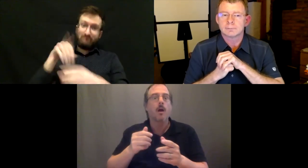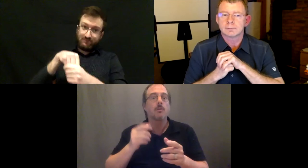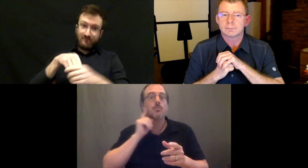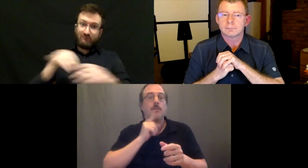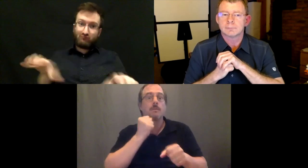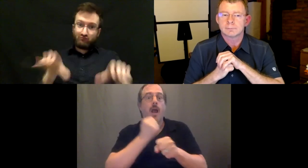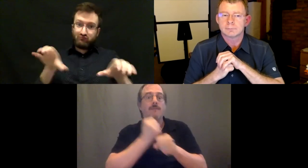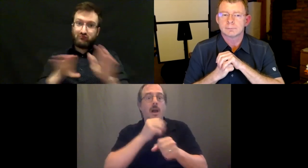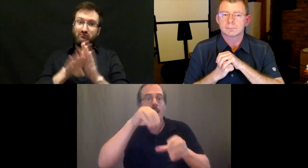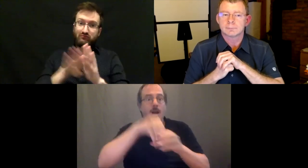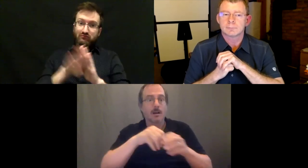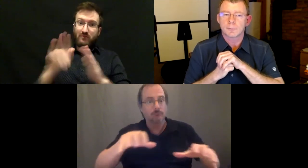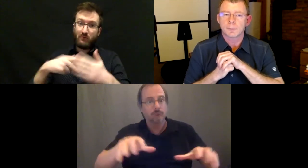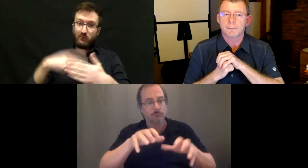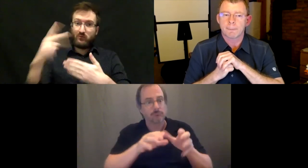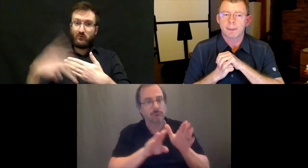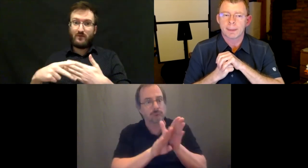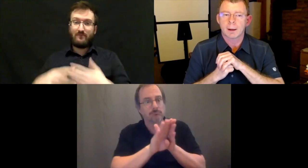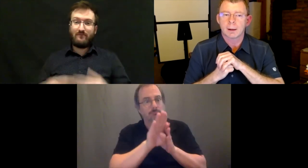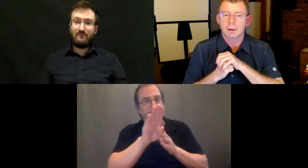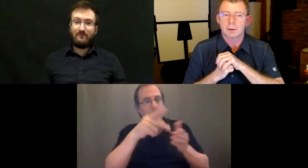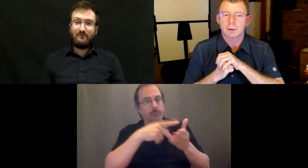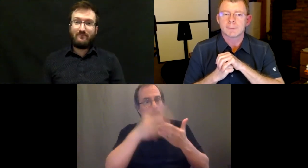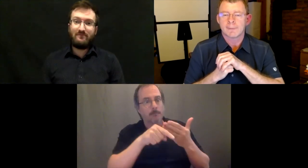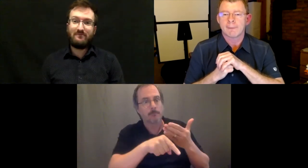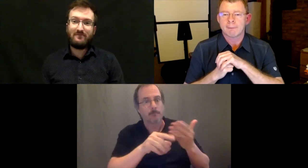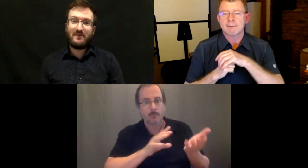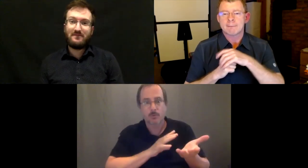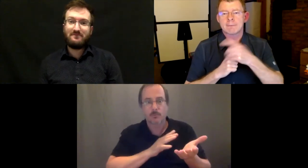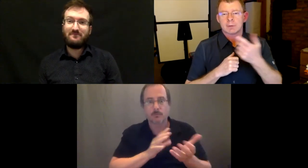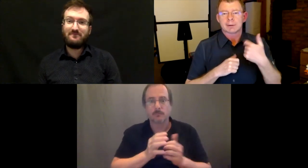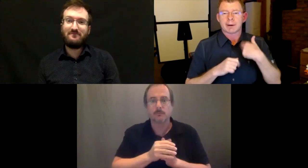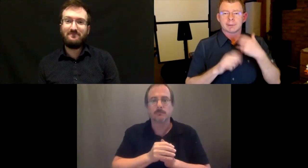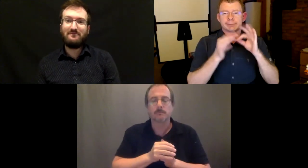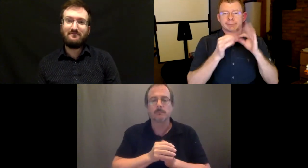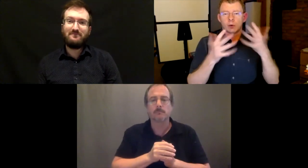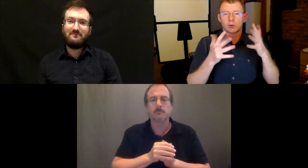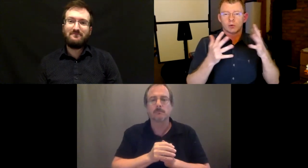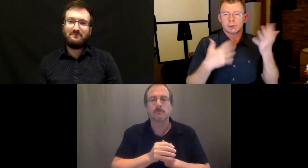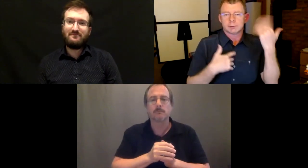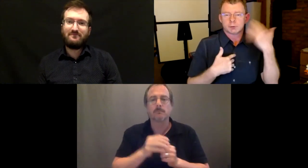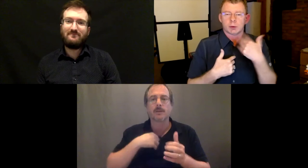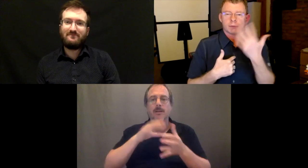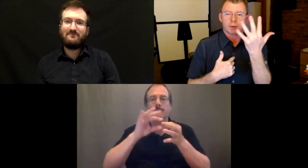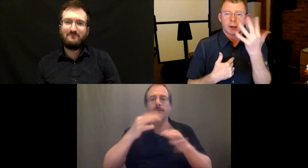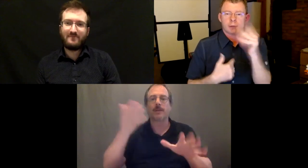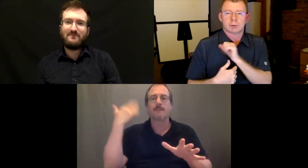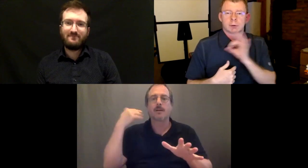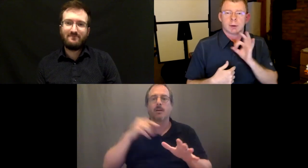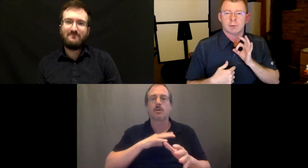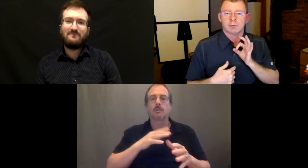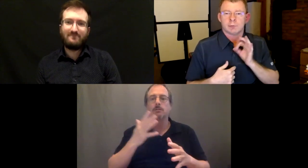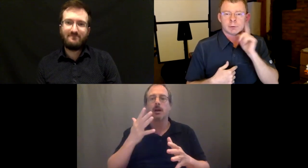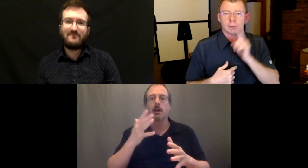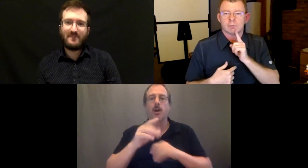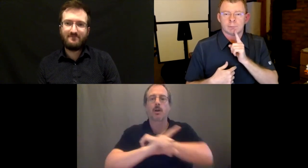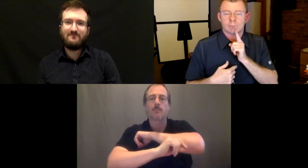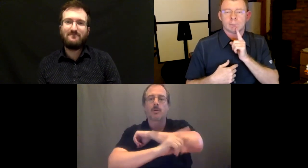And I'm wondering, are there any deaf or deafblind people employed in this program? Well, as I said, we